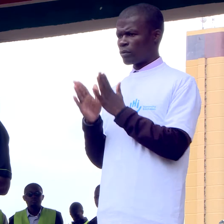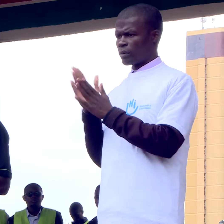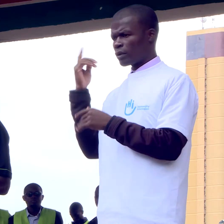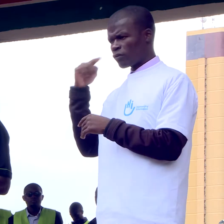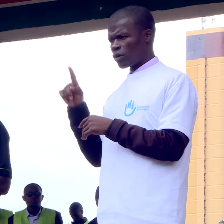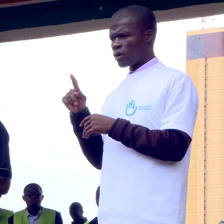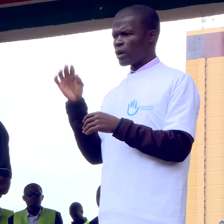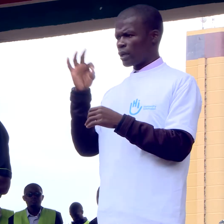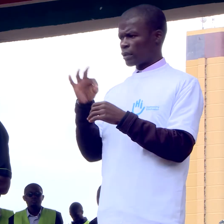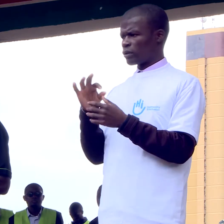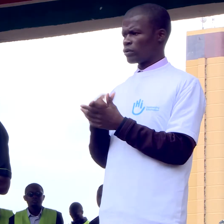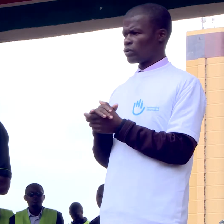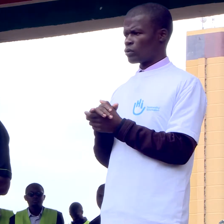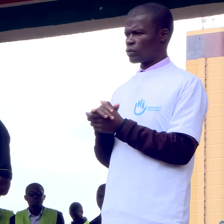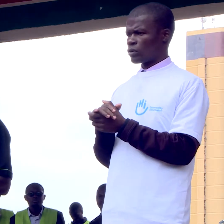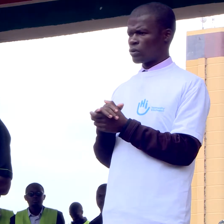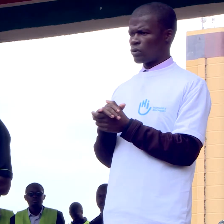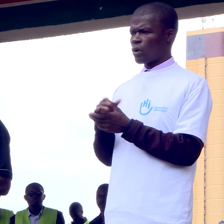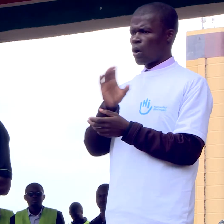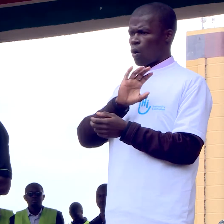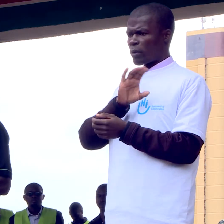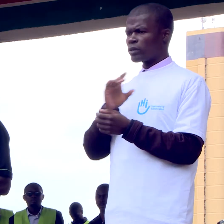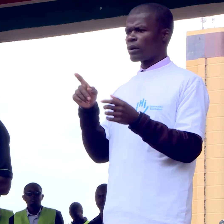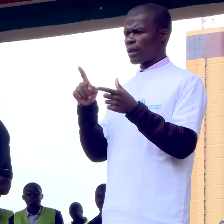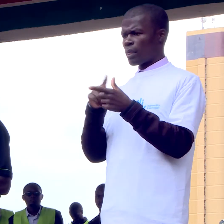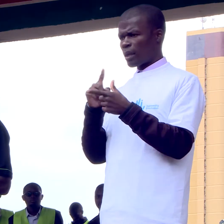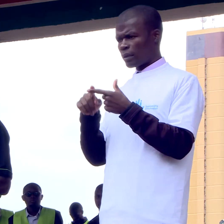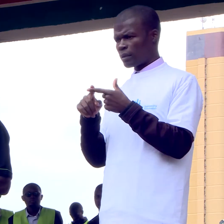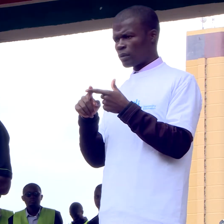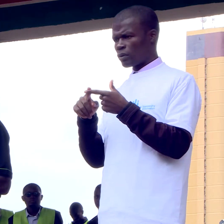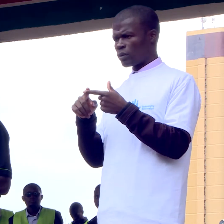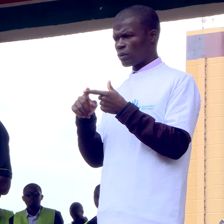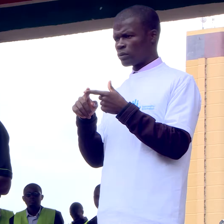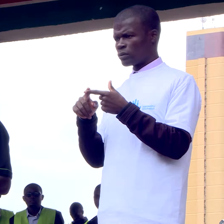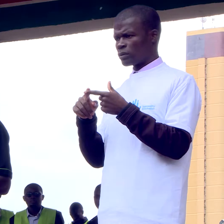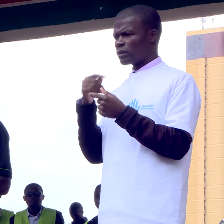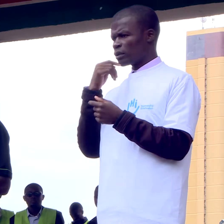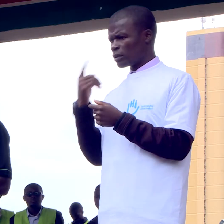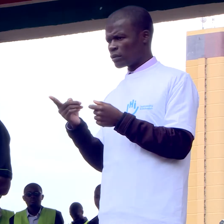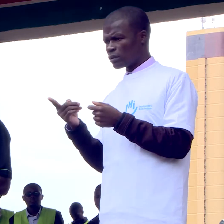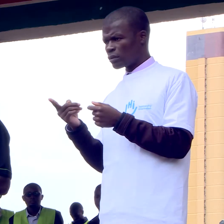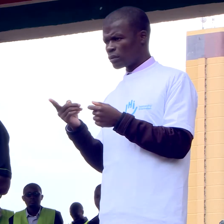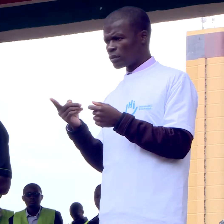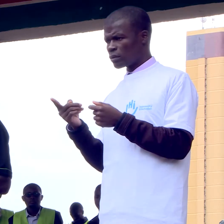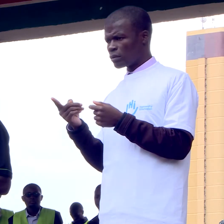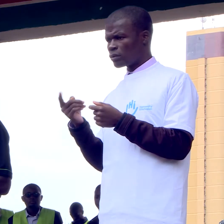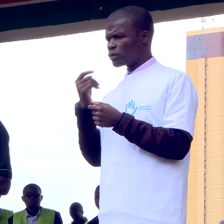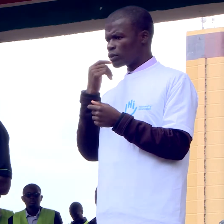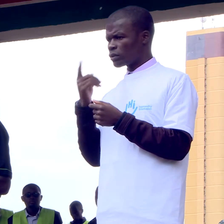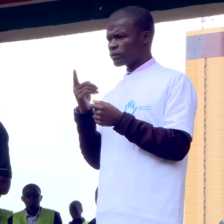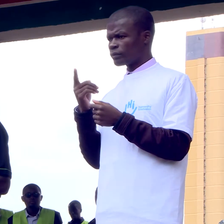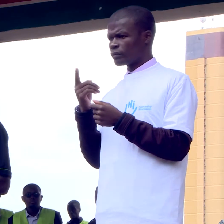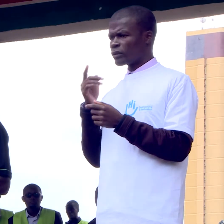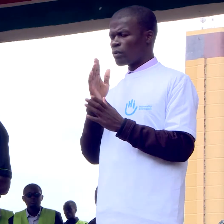elections. The Commission therefore urges all players in election law reforms to expedite the